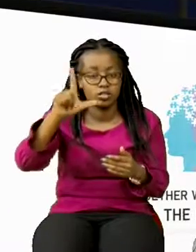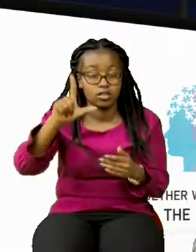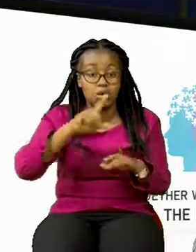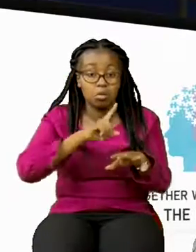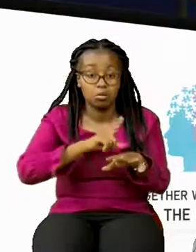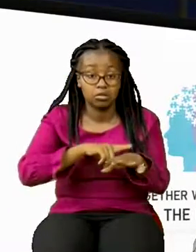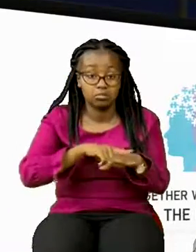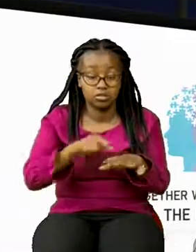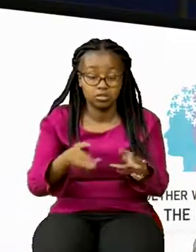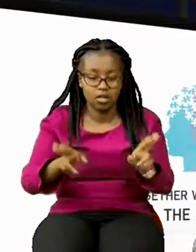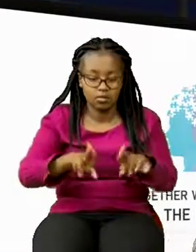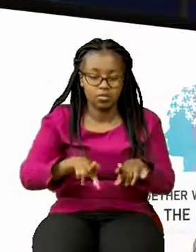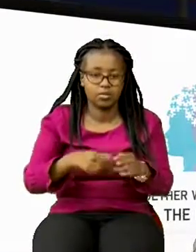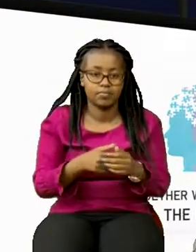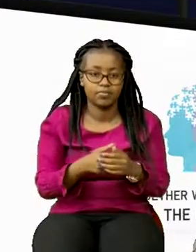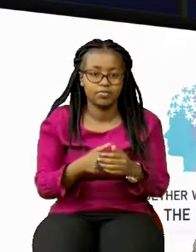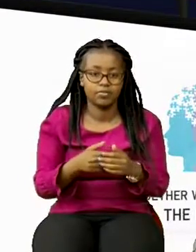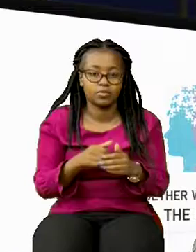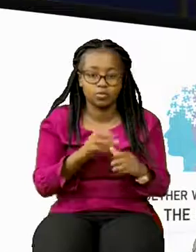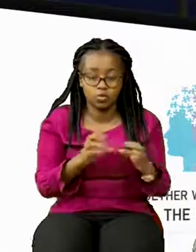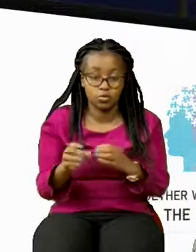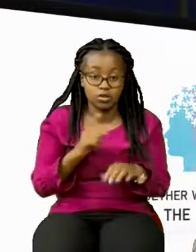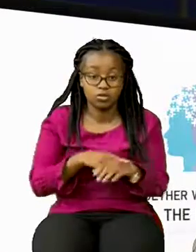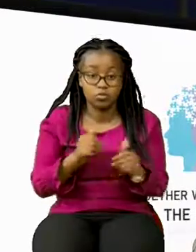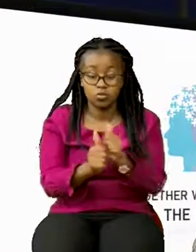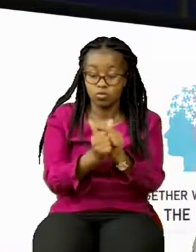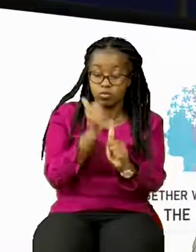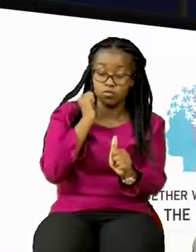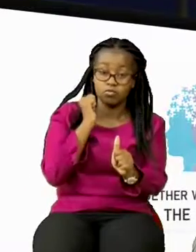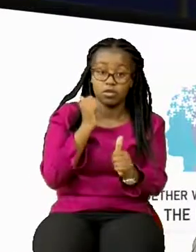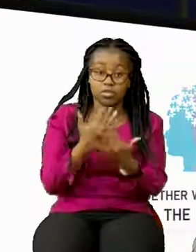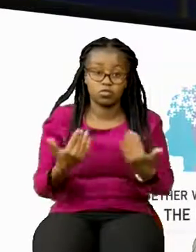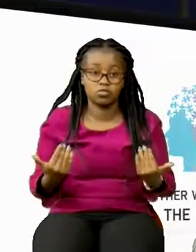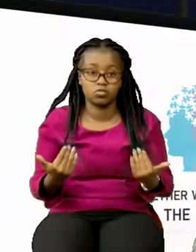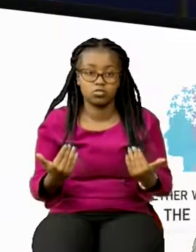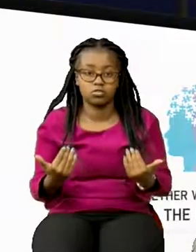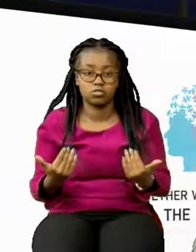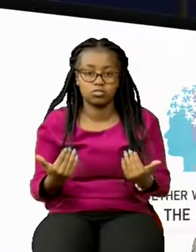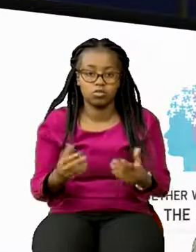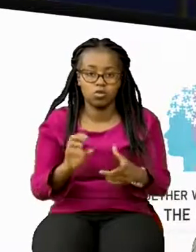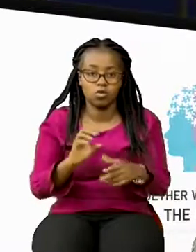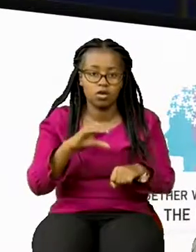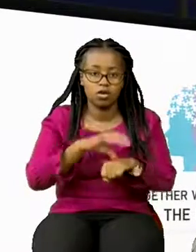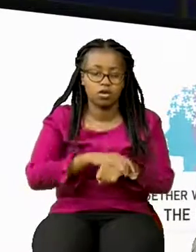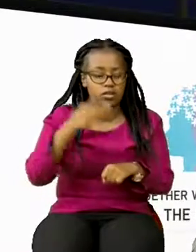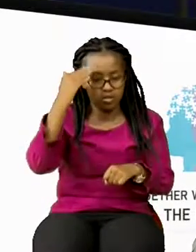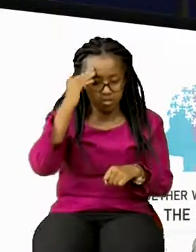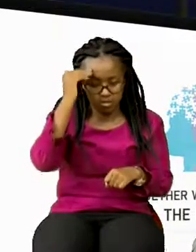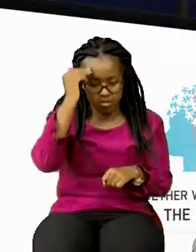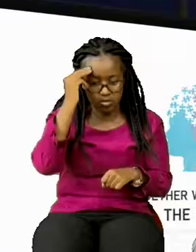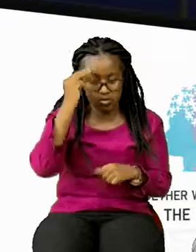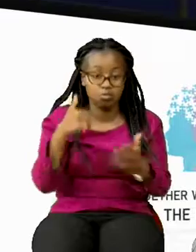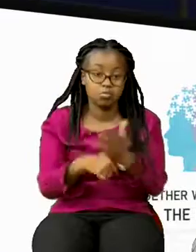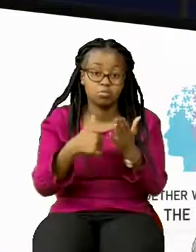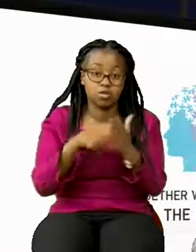happens over time. So let's act in time to avoid the children regressing or getting mentally affected, because